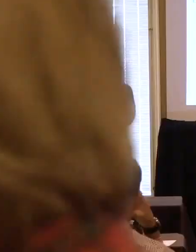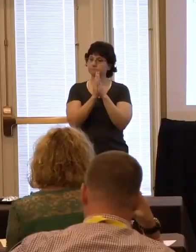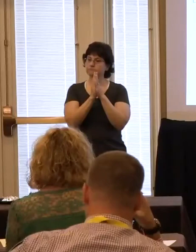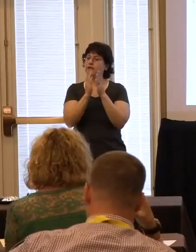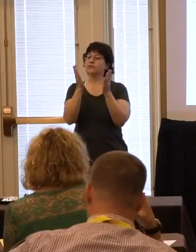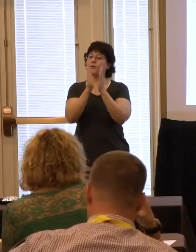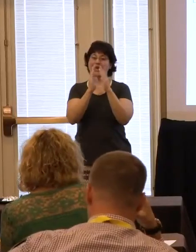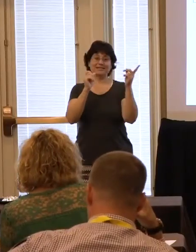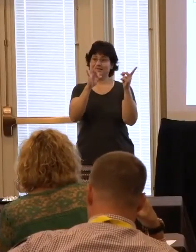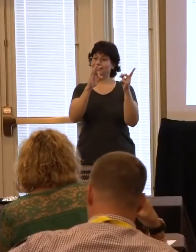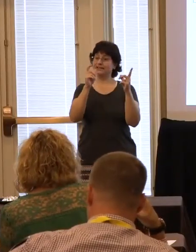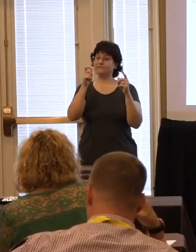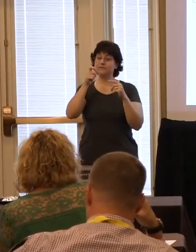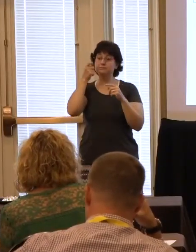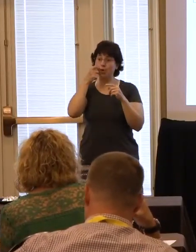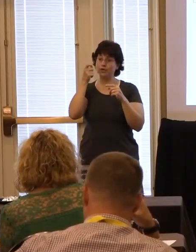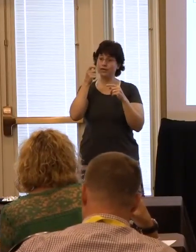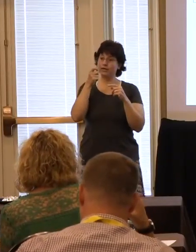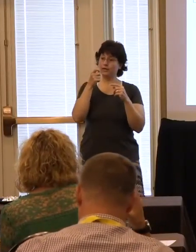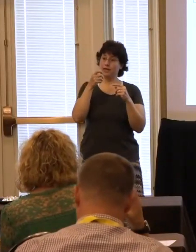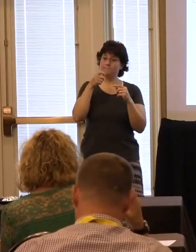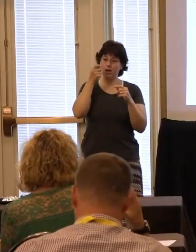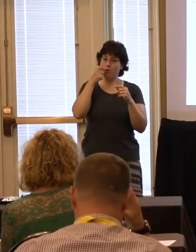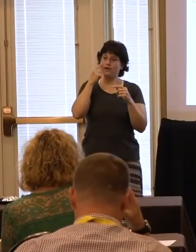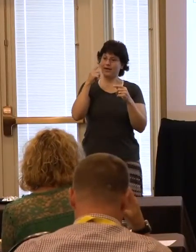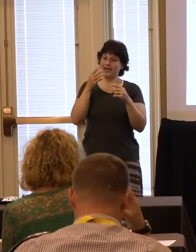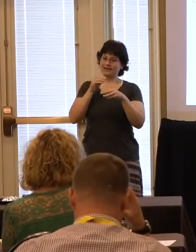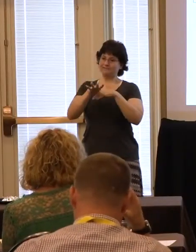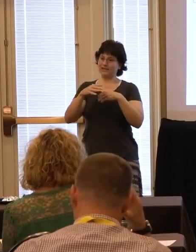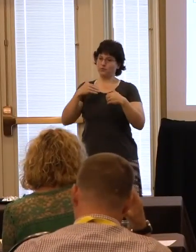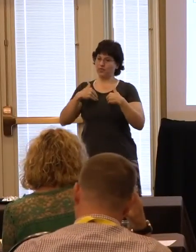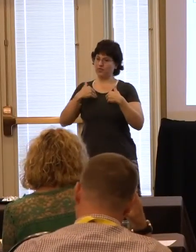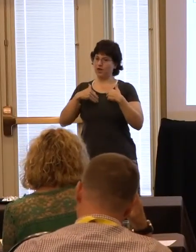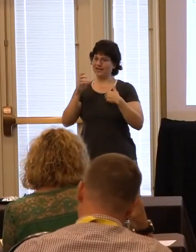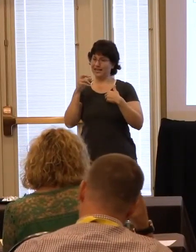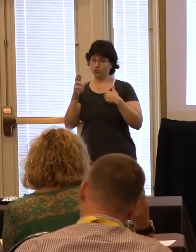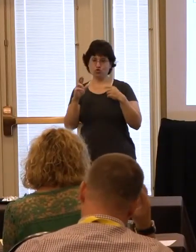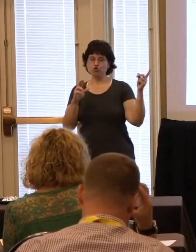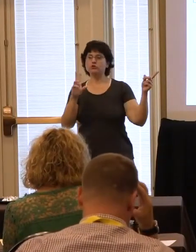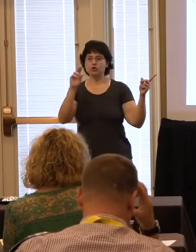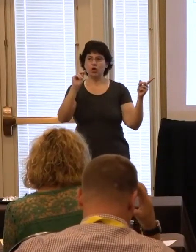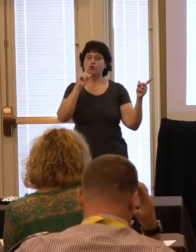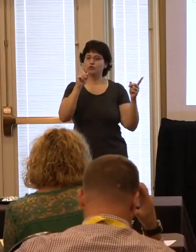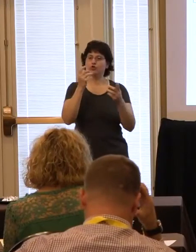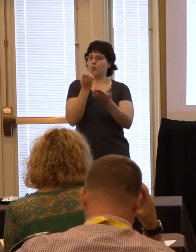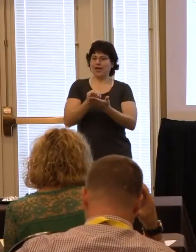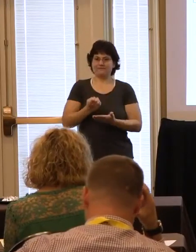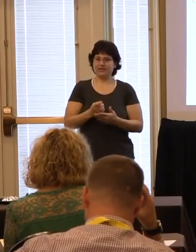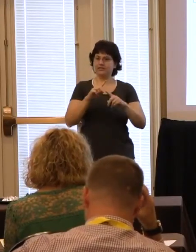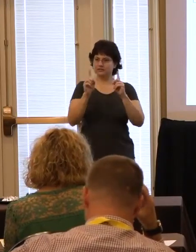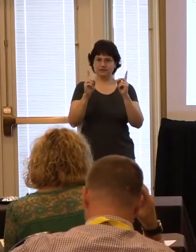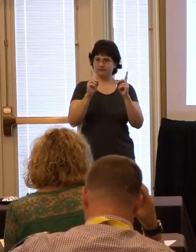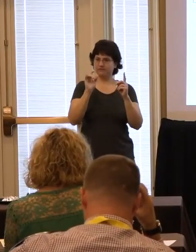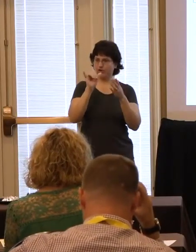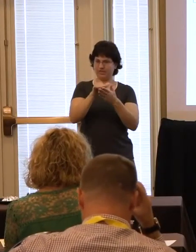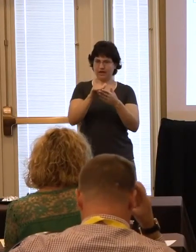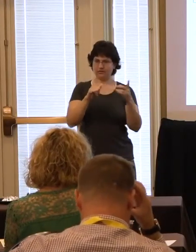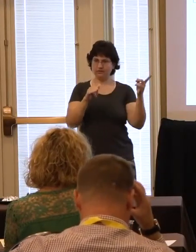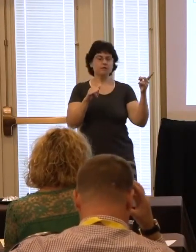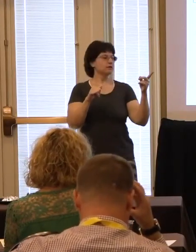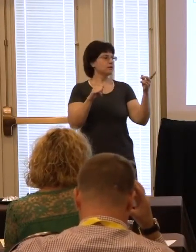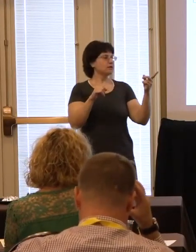National Academy of Sciences Press, their summary, their 2017 summary, it's free, it's a PDF, and they go through all of